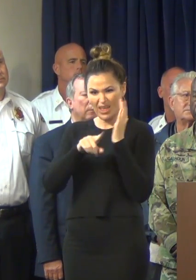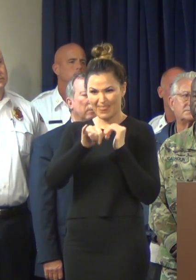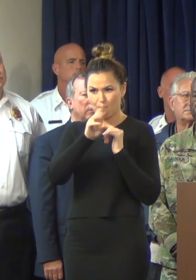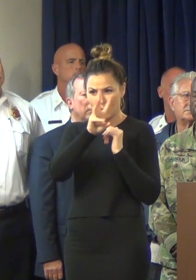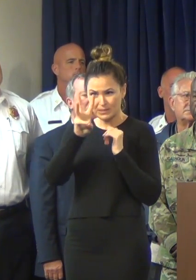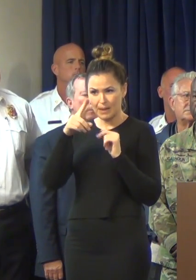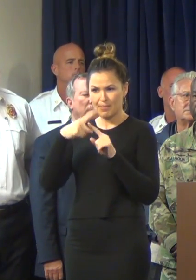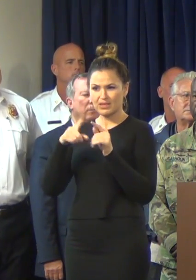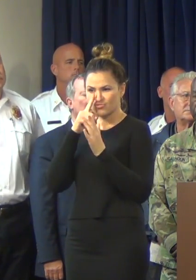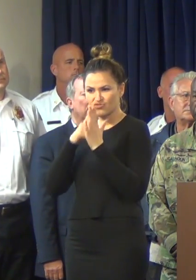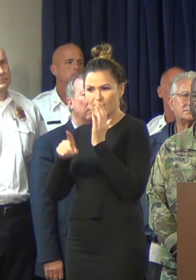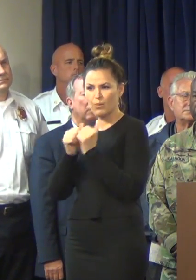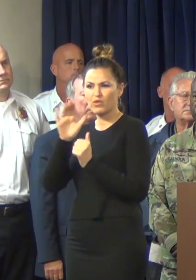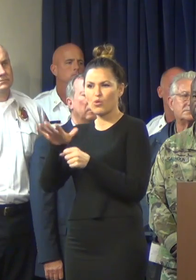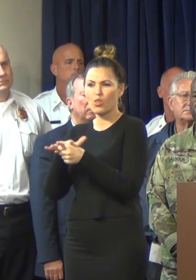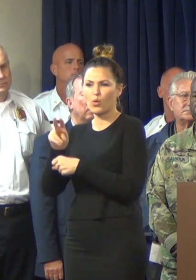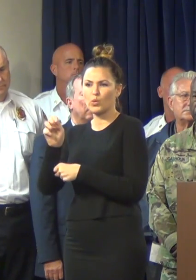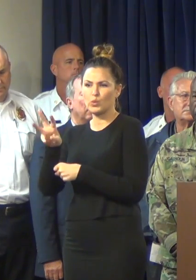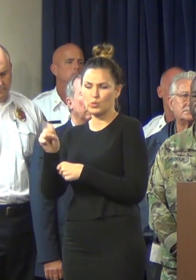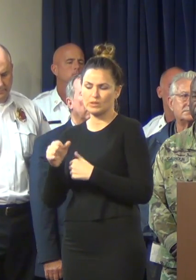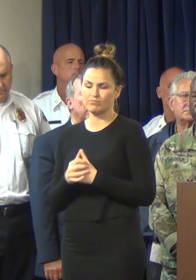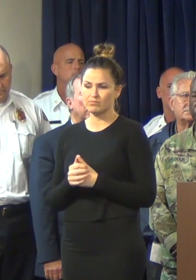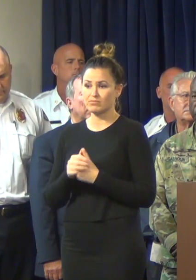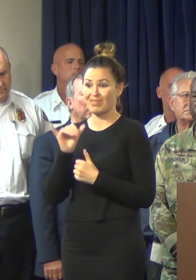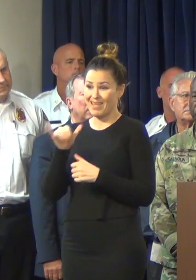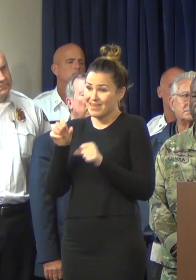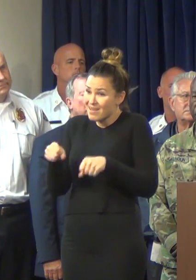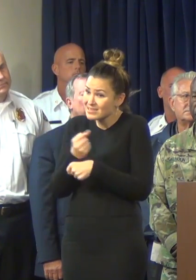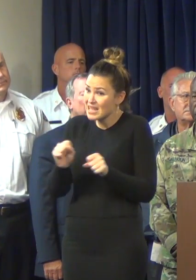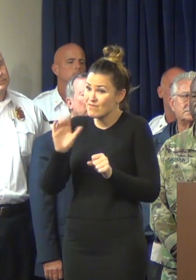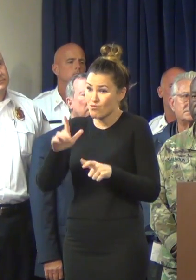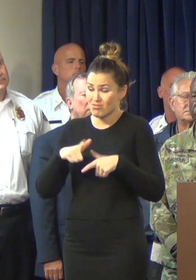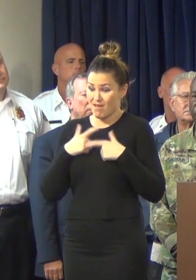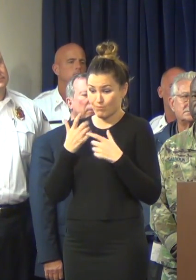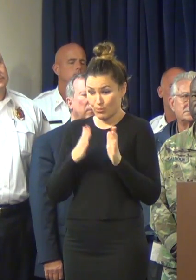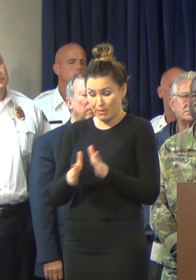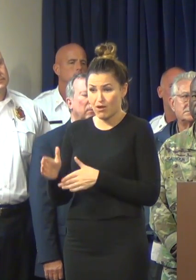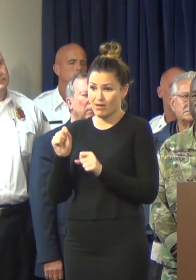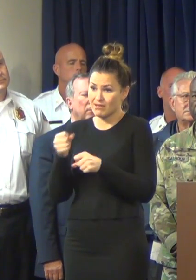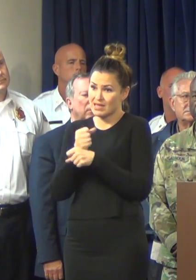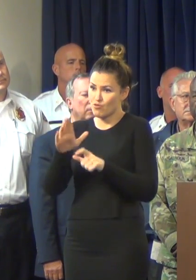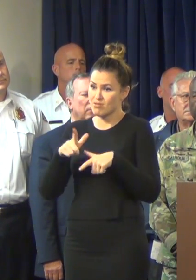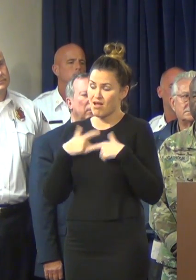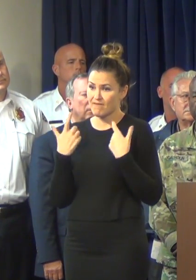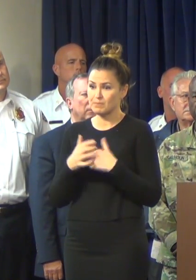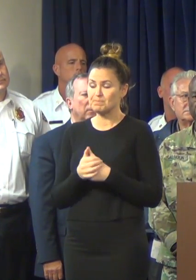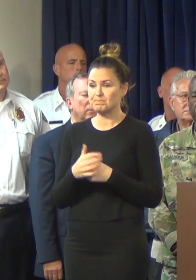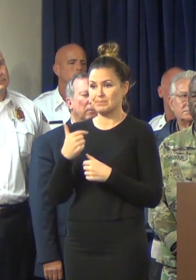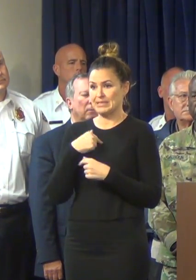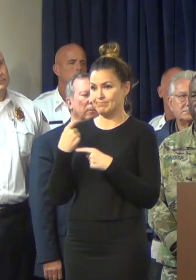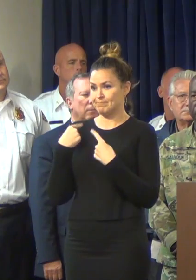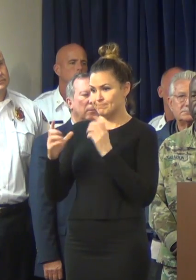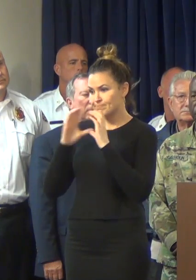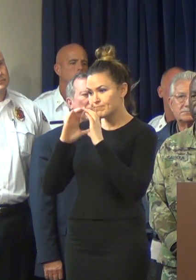your local officials or your local news. This can save your life. I've been in constant